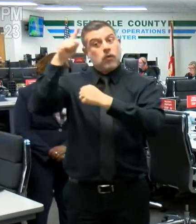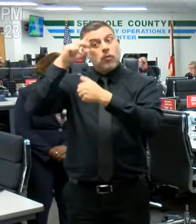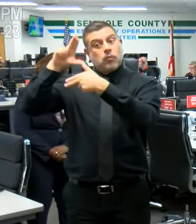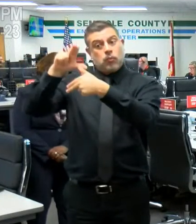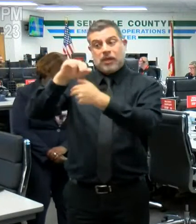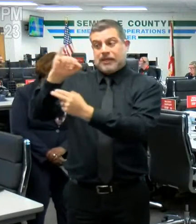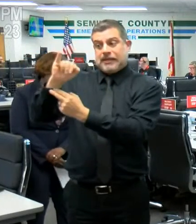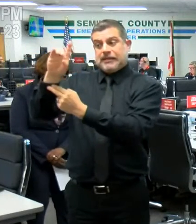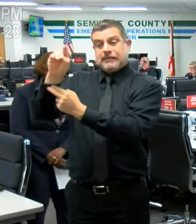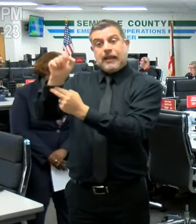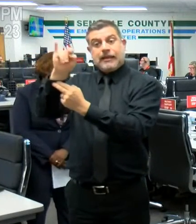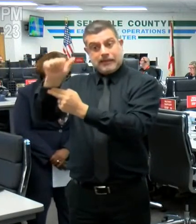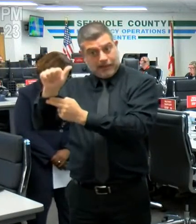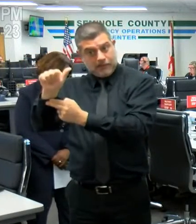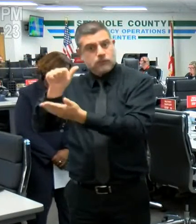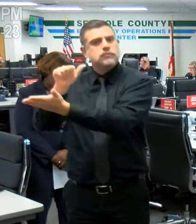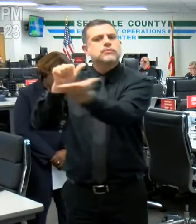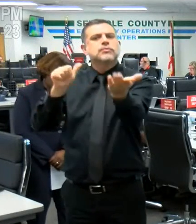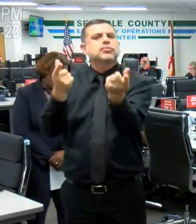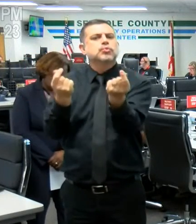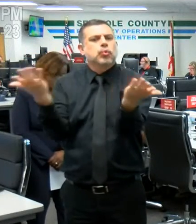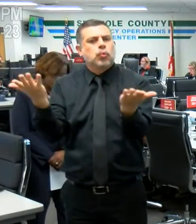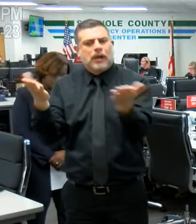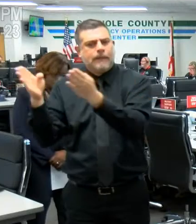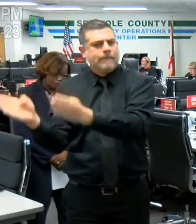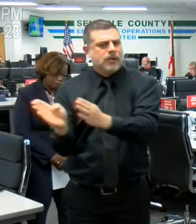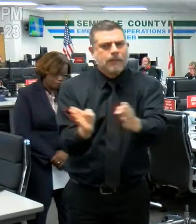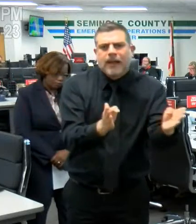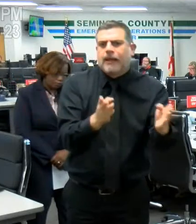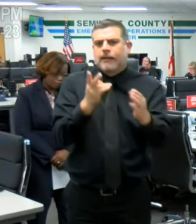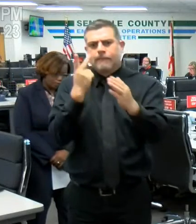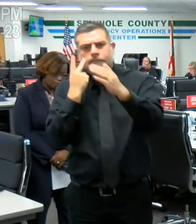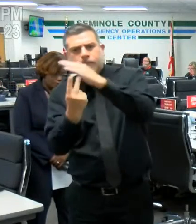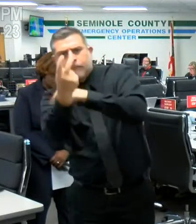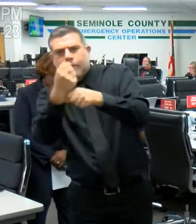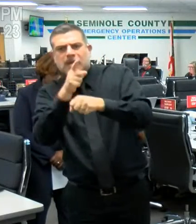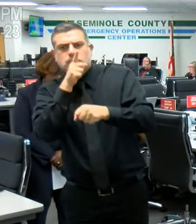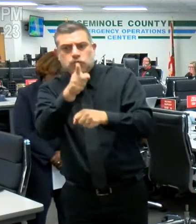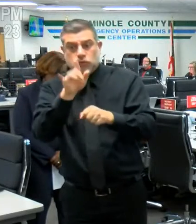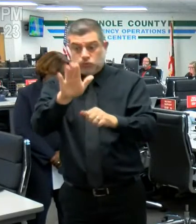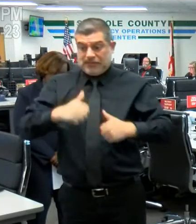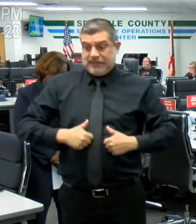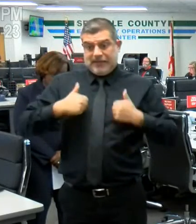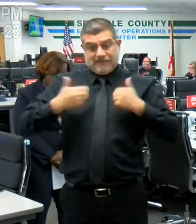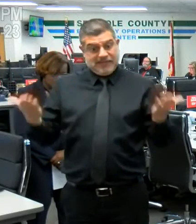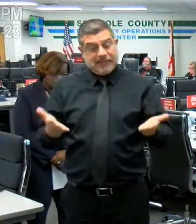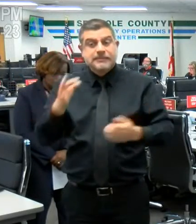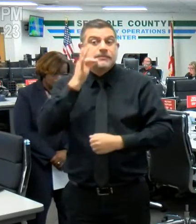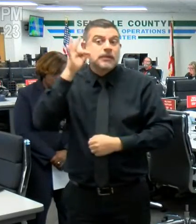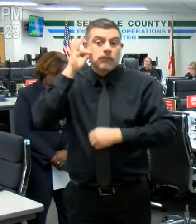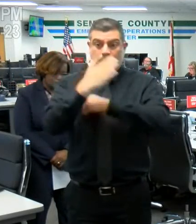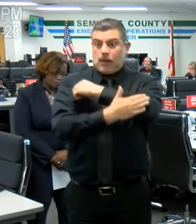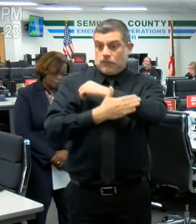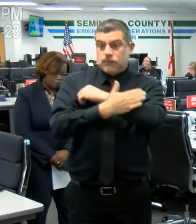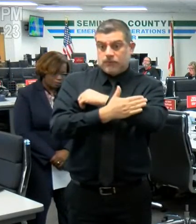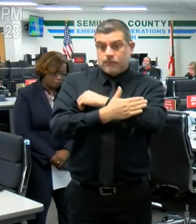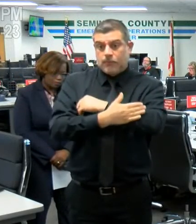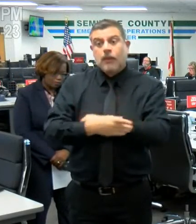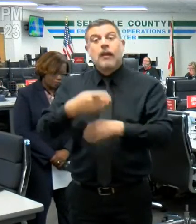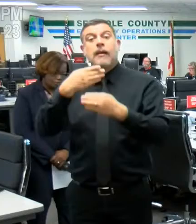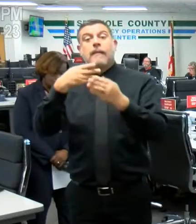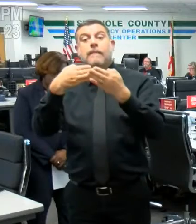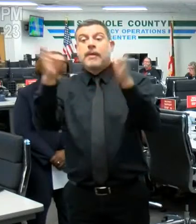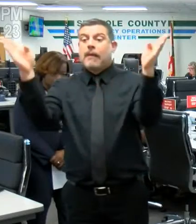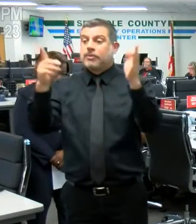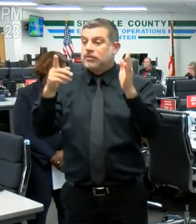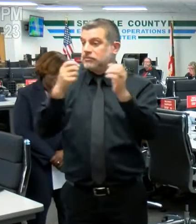same. As residents in Seminole County, this is a team sport. Public safety requires every one of